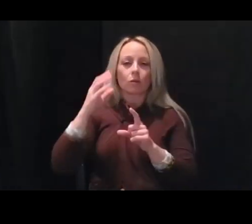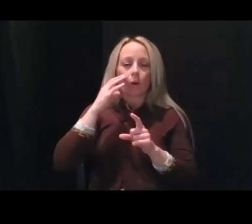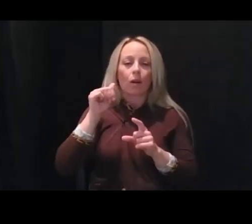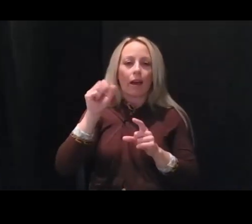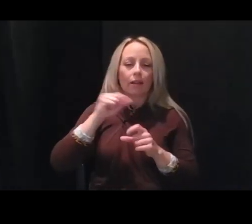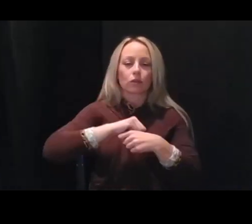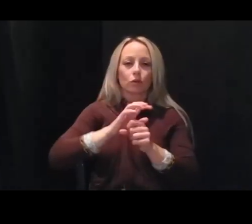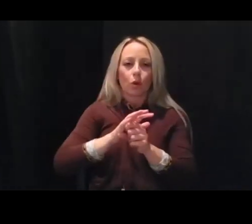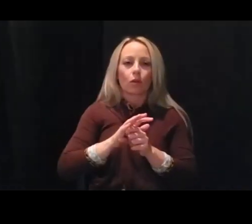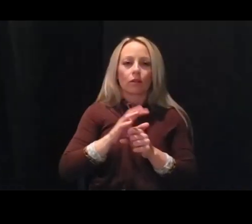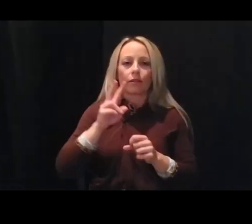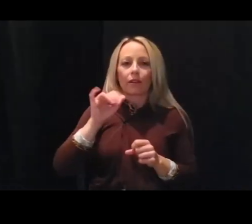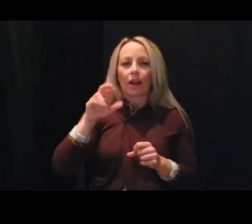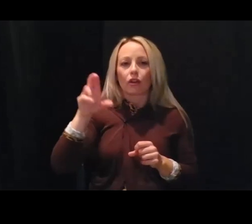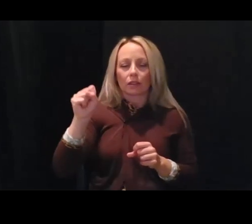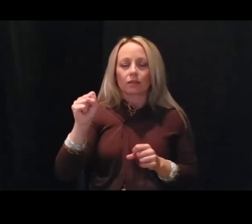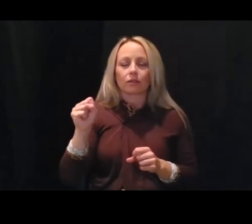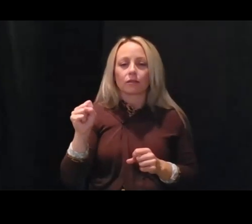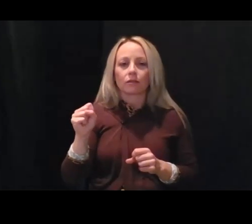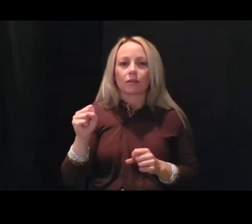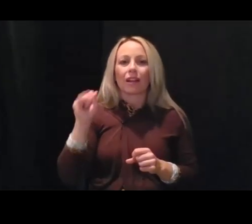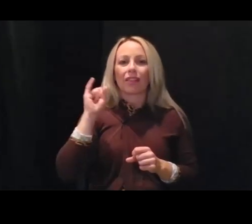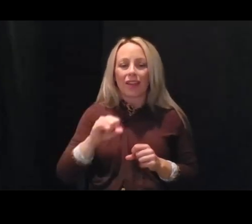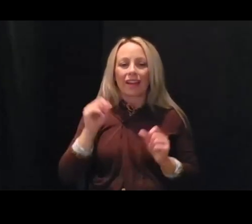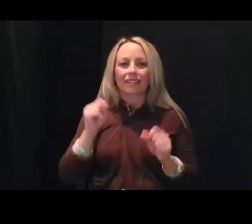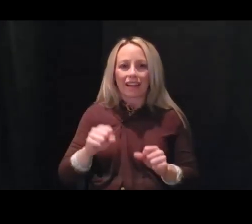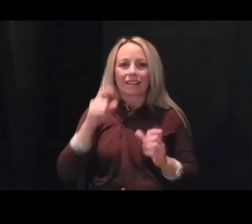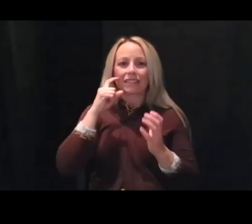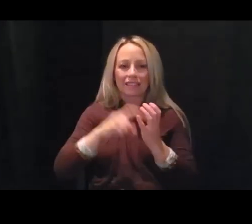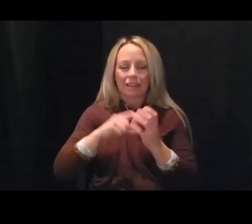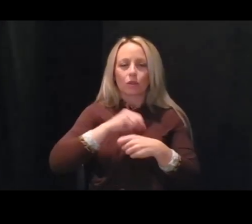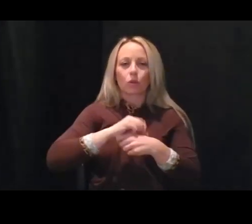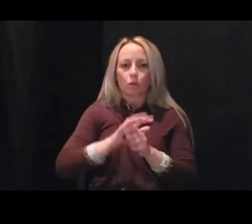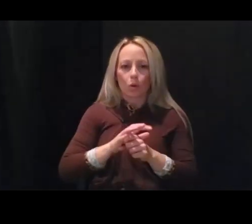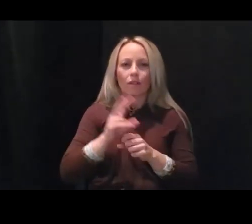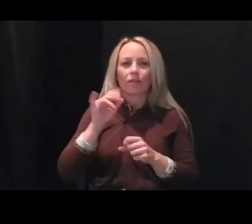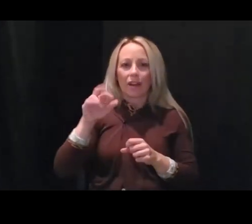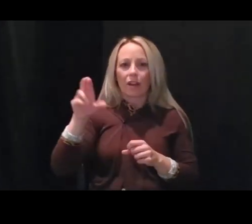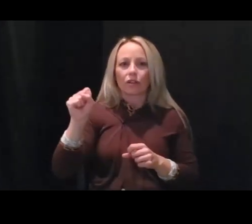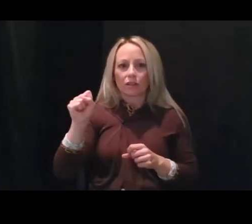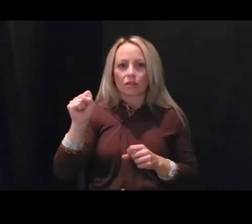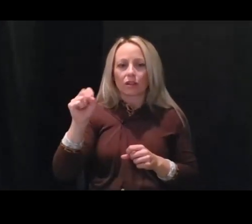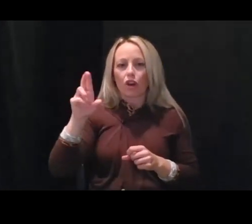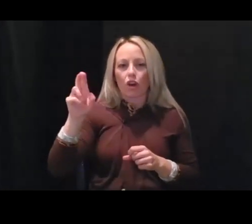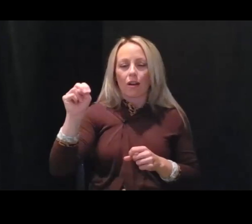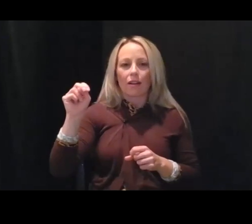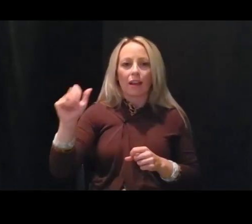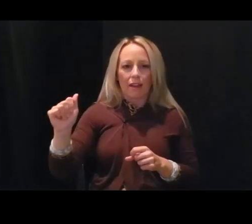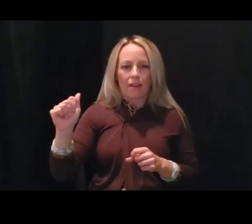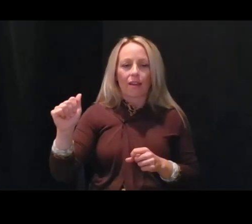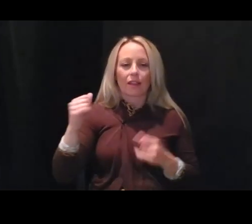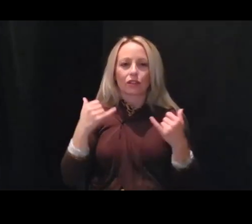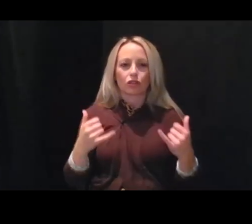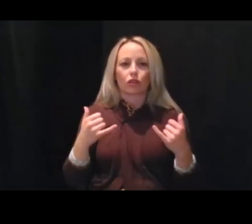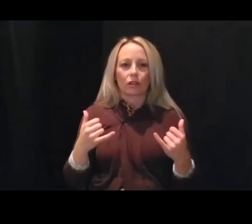It detects the genetic material of the SARS-CoV-2 virus, that is the RNA that is currently